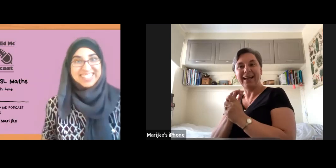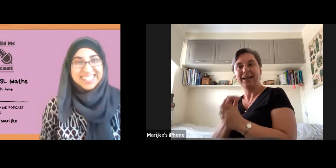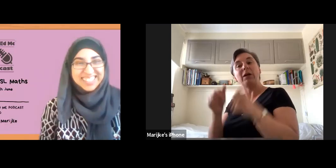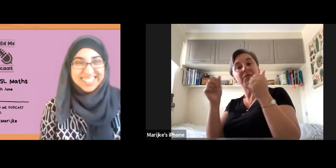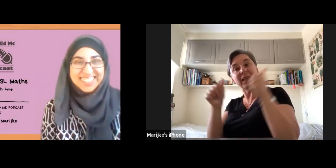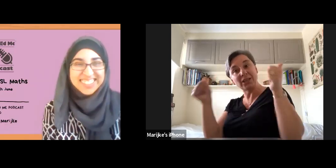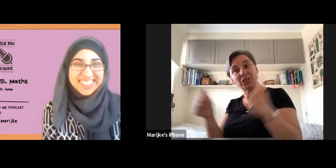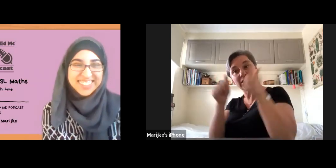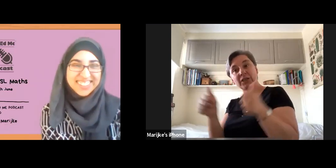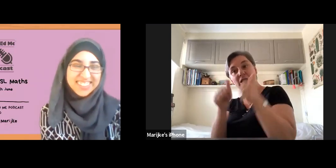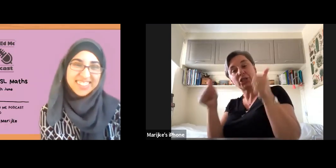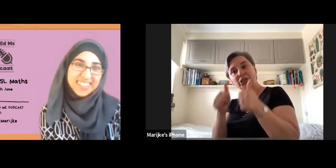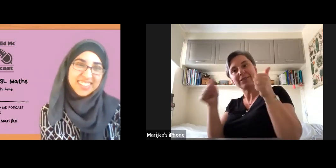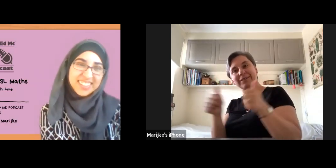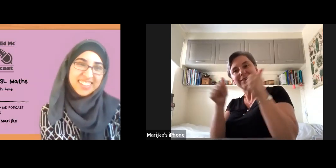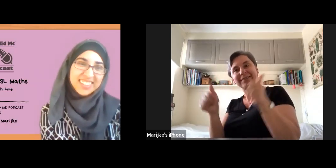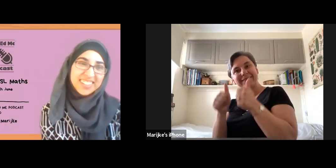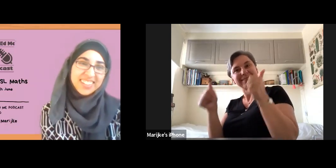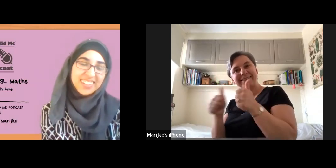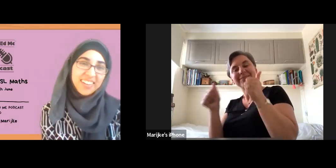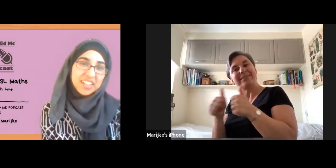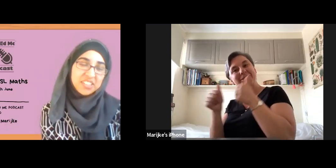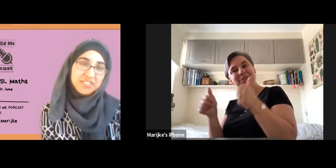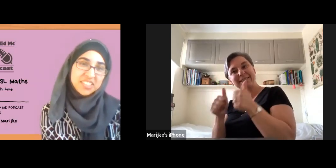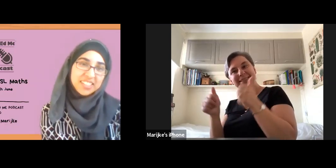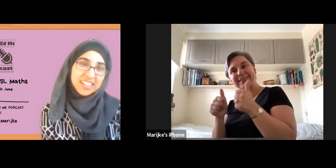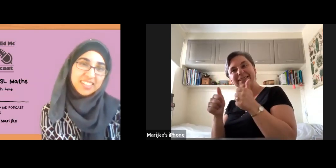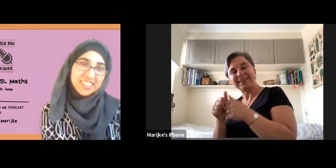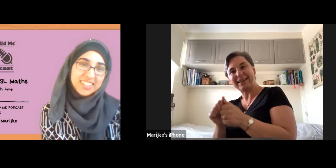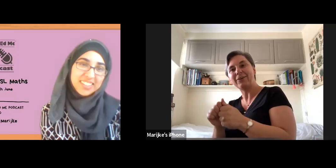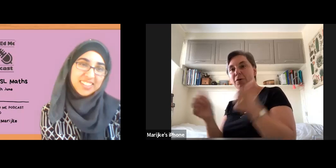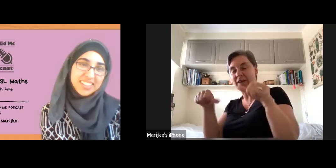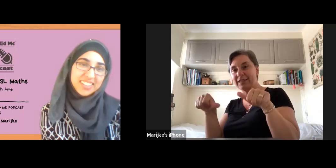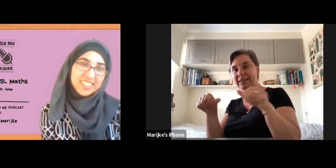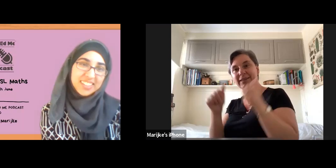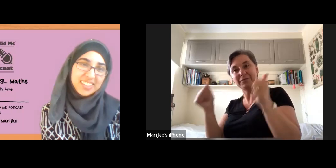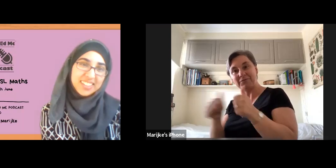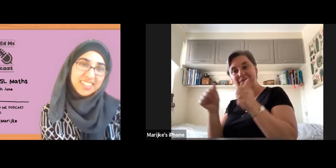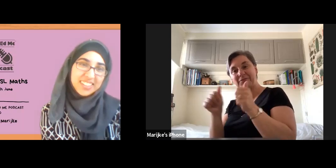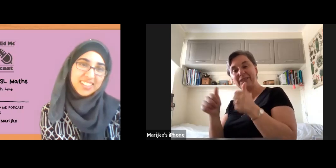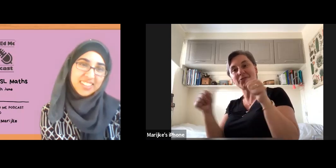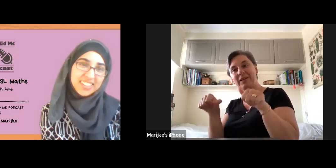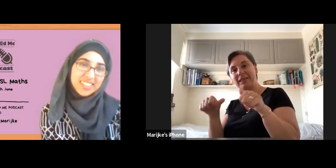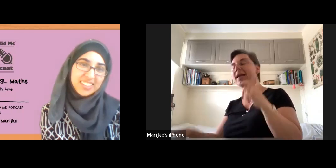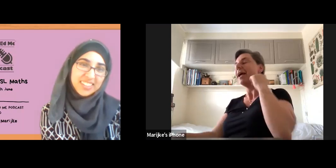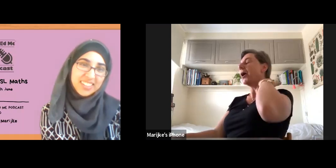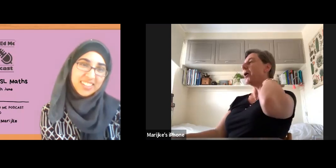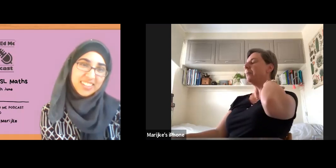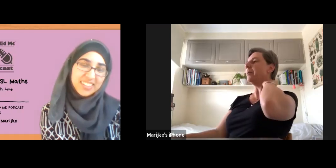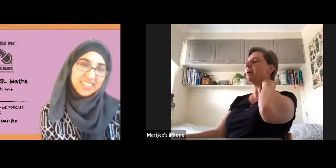or finish is finish. Oh, that's finished. Yeah, or finally. Finish, finally. But I